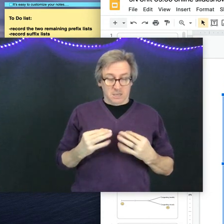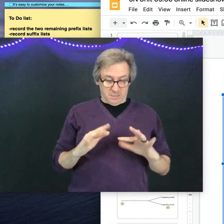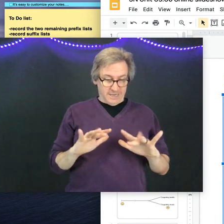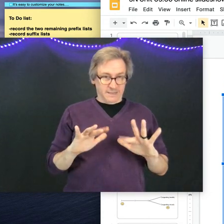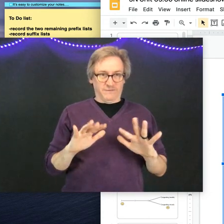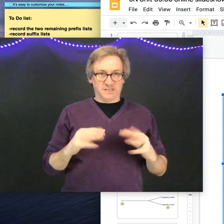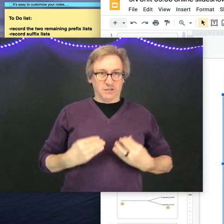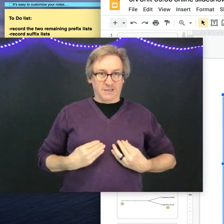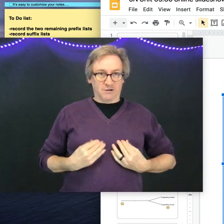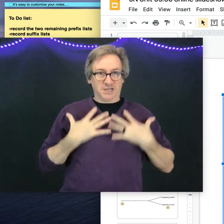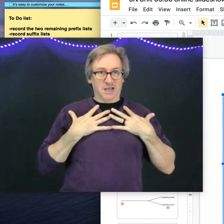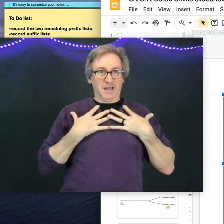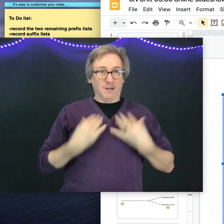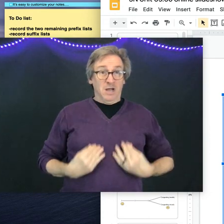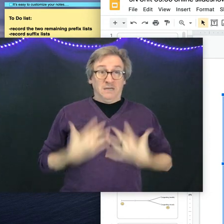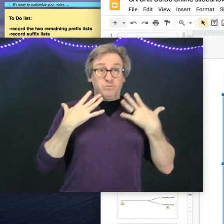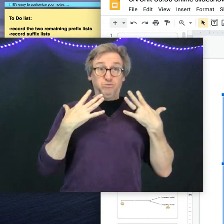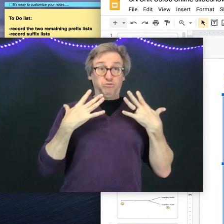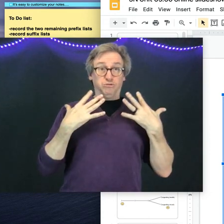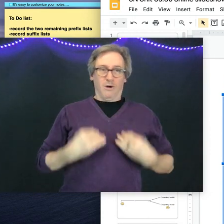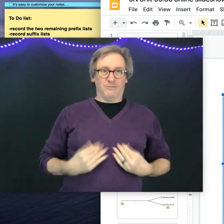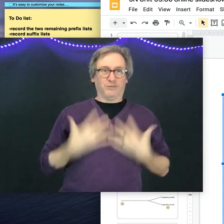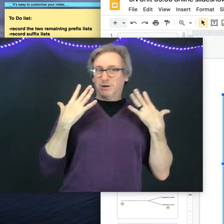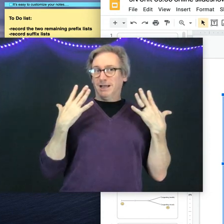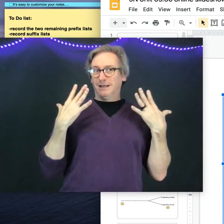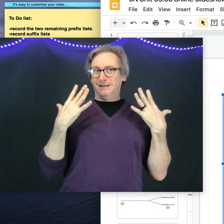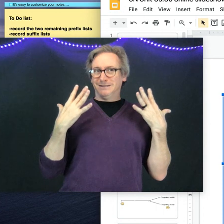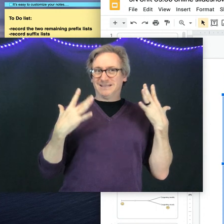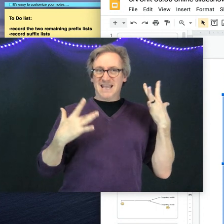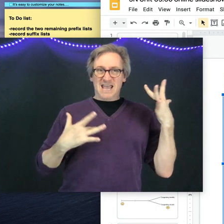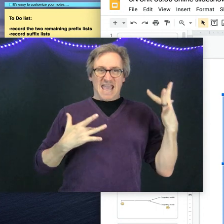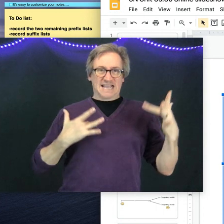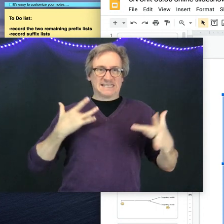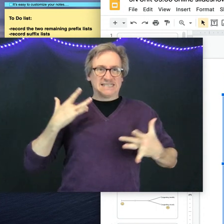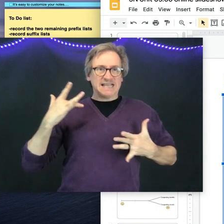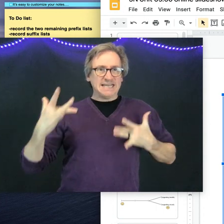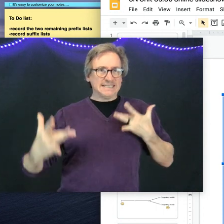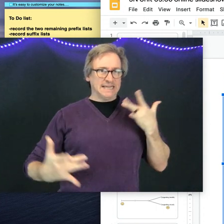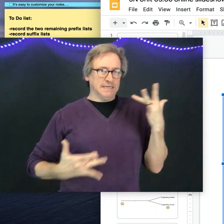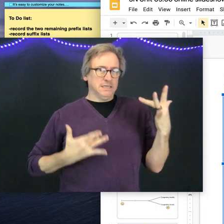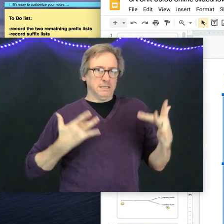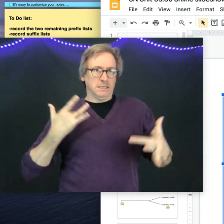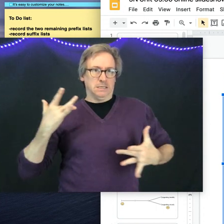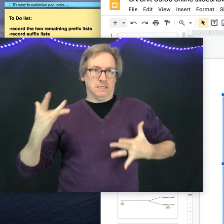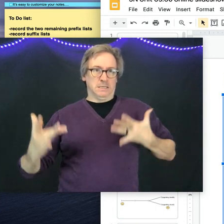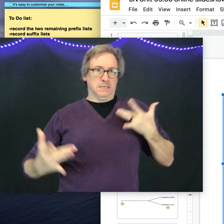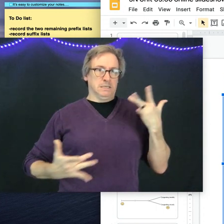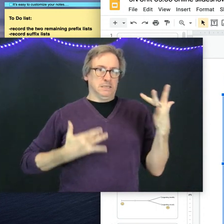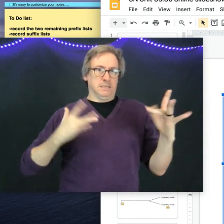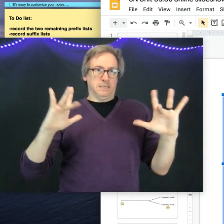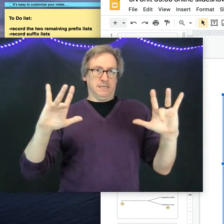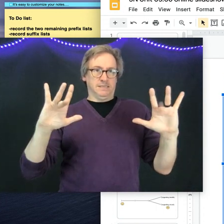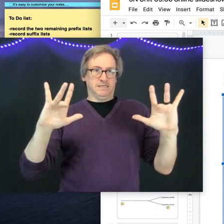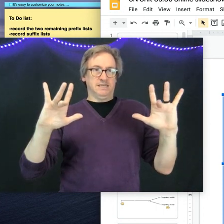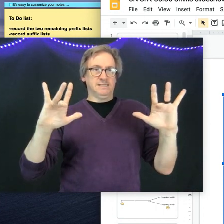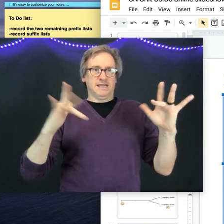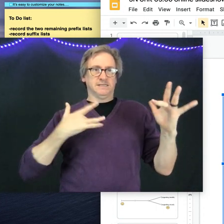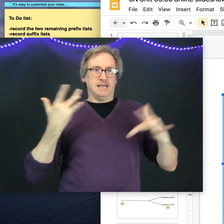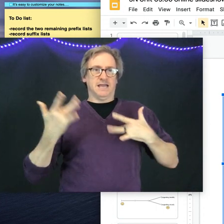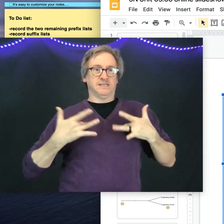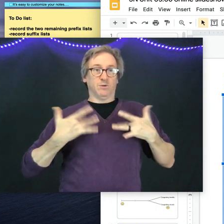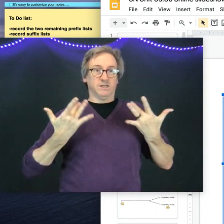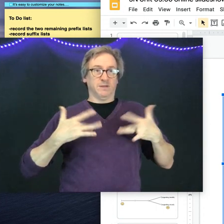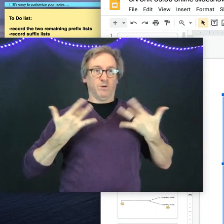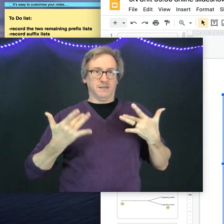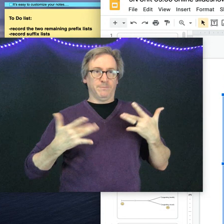It's like if this is all the energy coming up. Thrilled. Excited is these hands